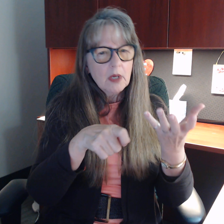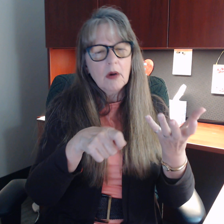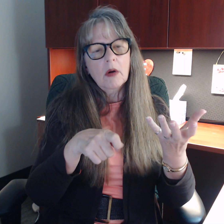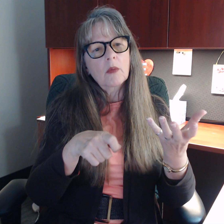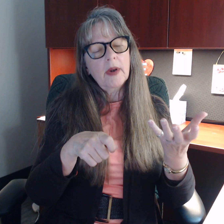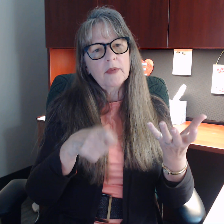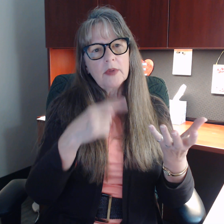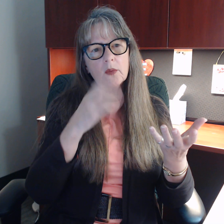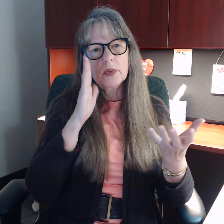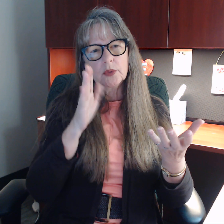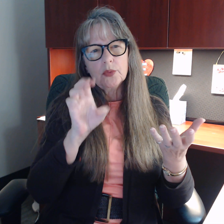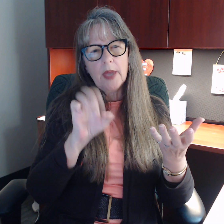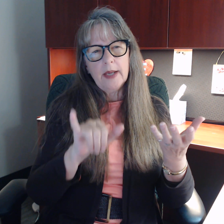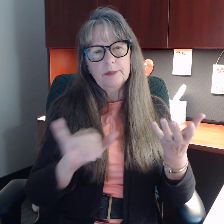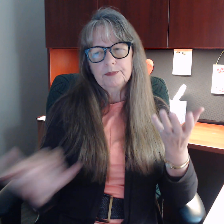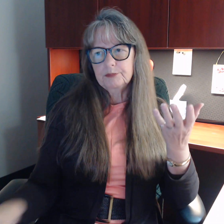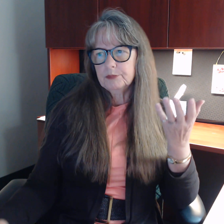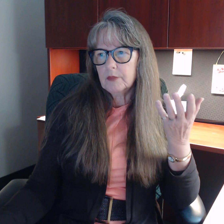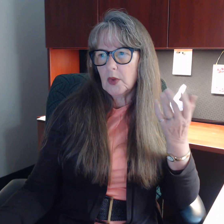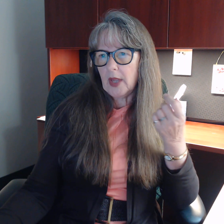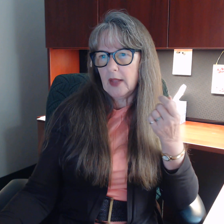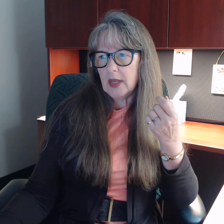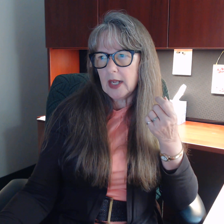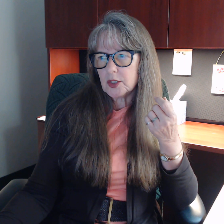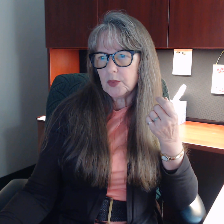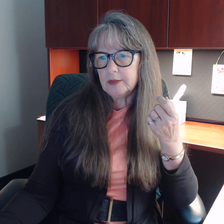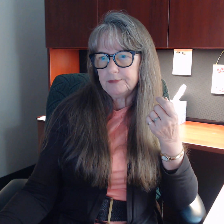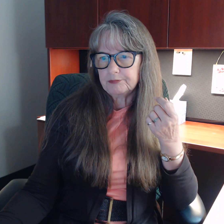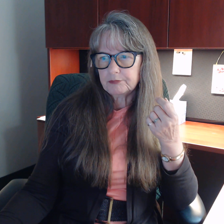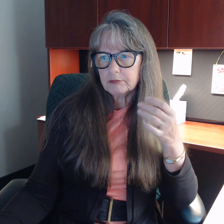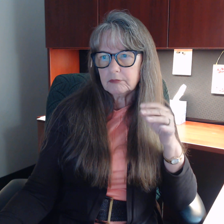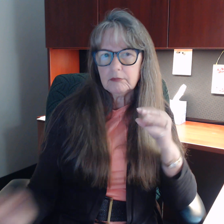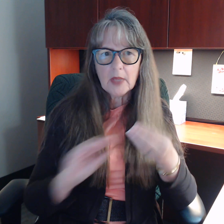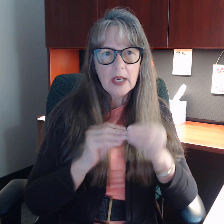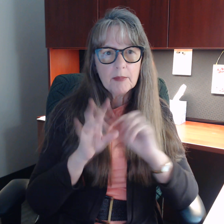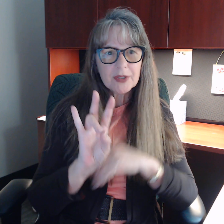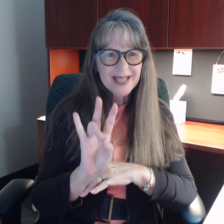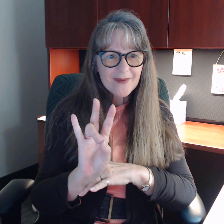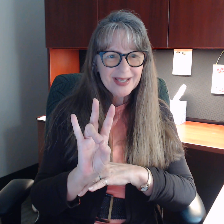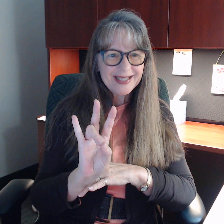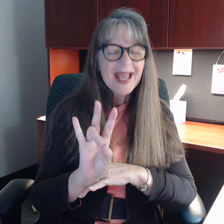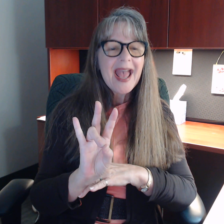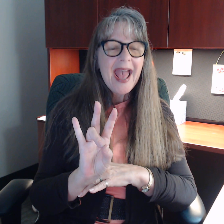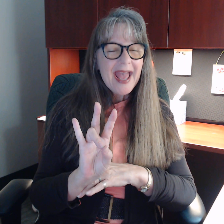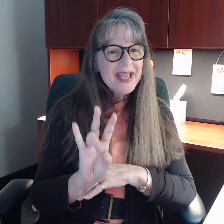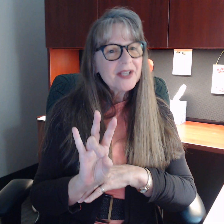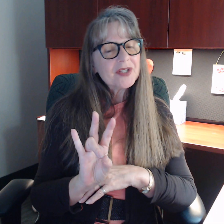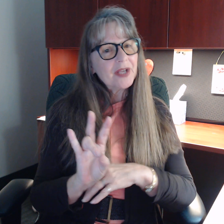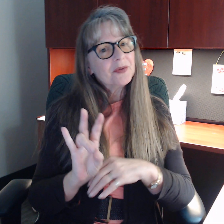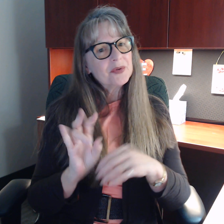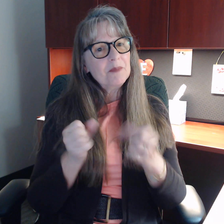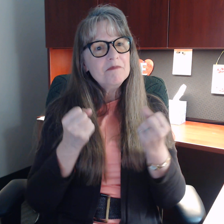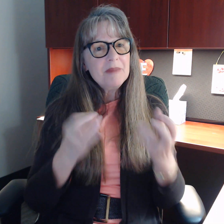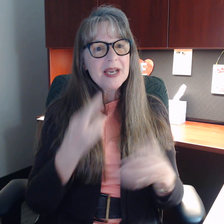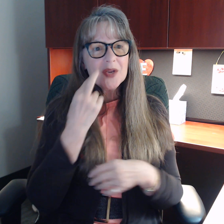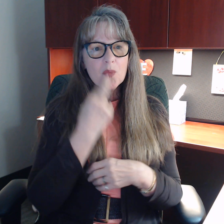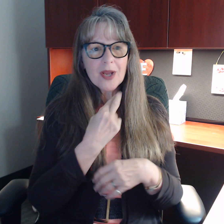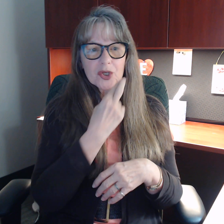or whatever, they will do that. Okay, the next one, number 7, is many restaurants